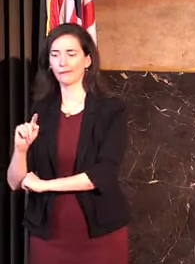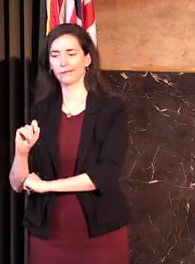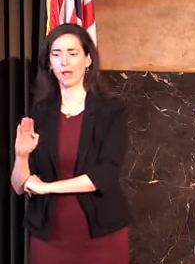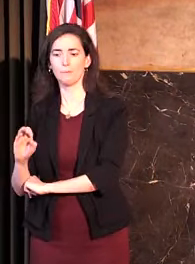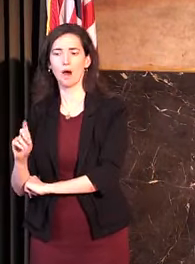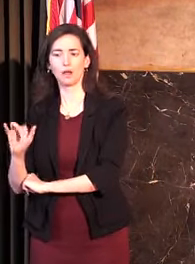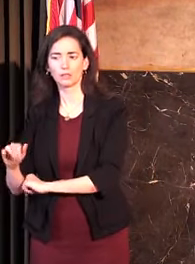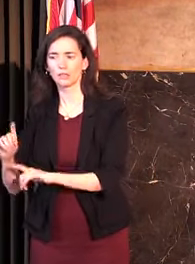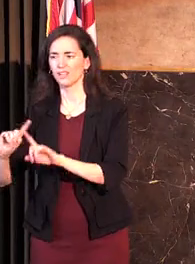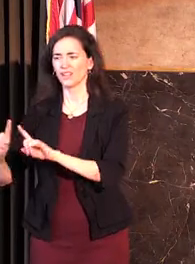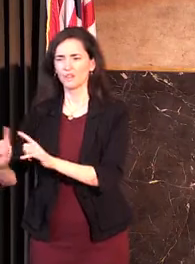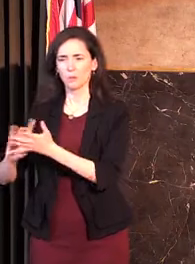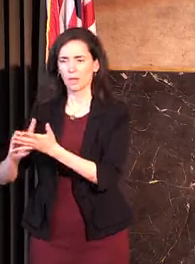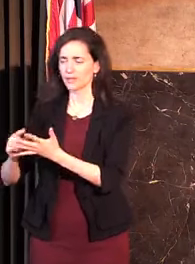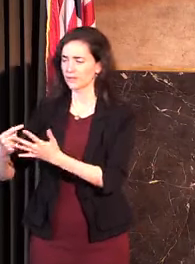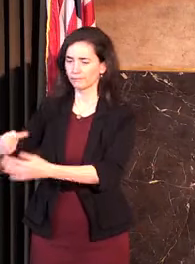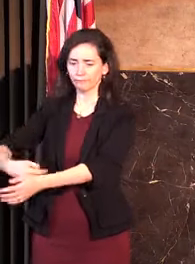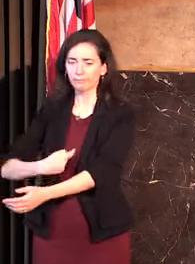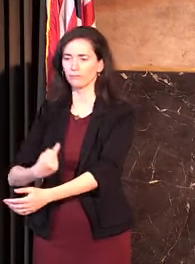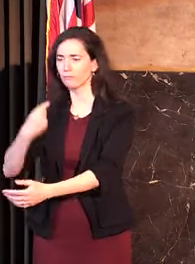upcoming